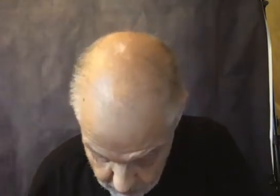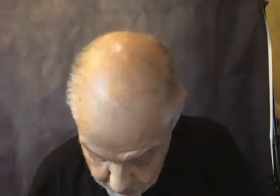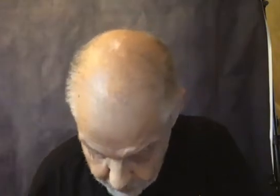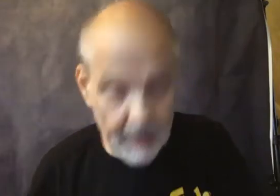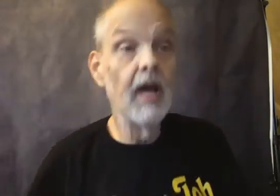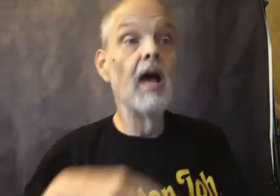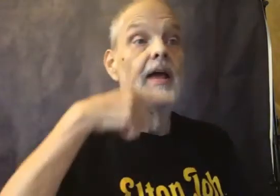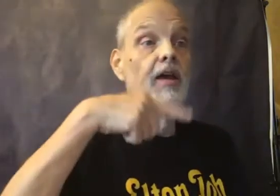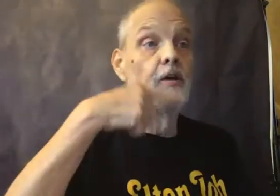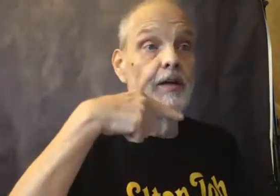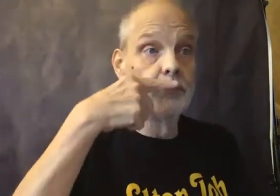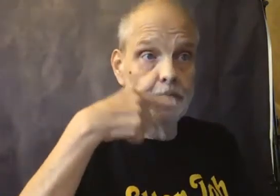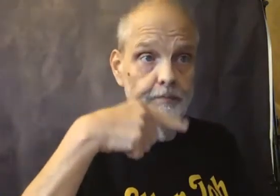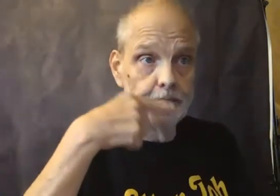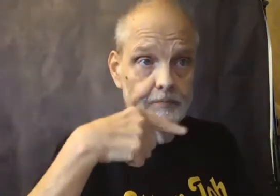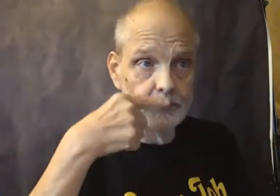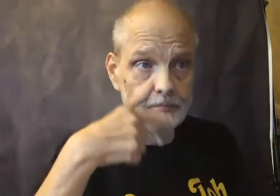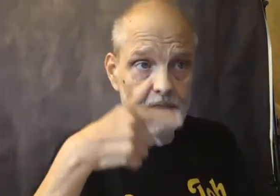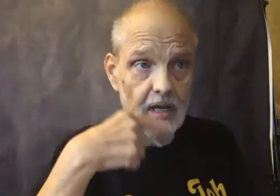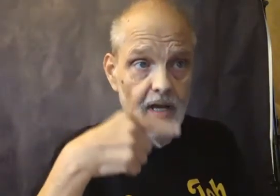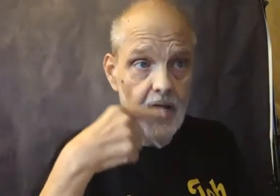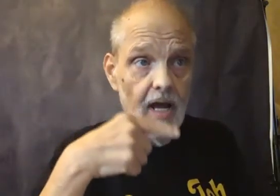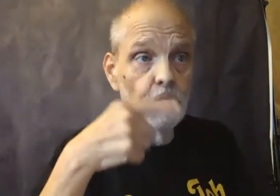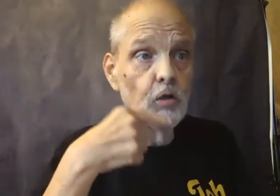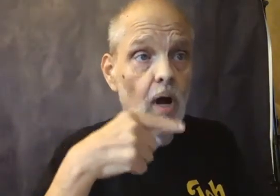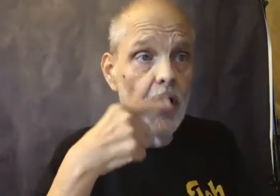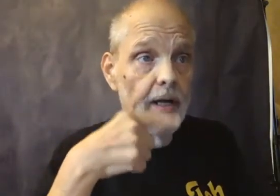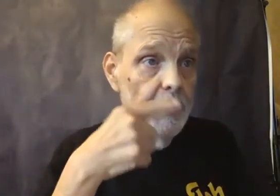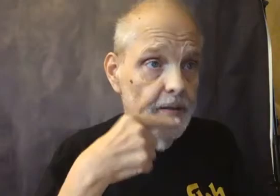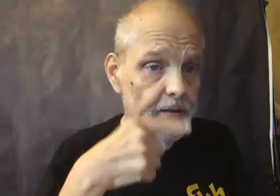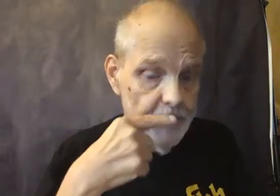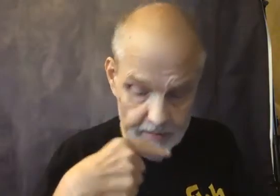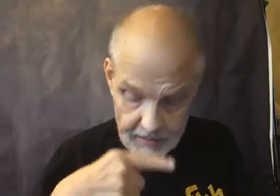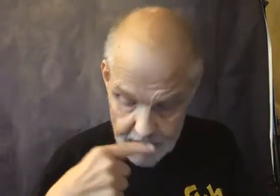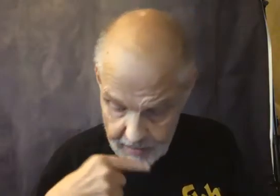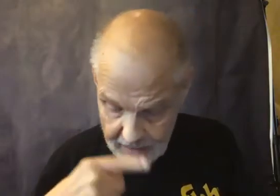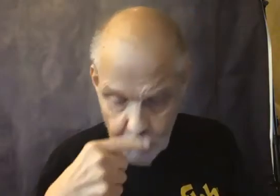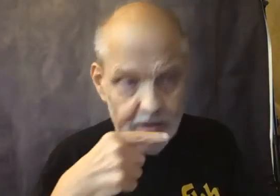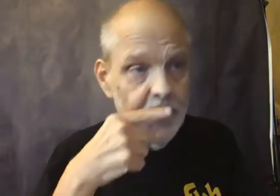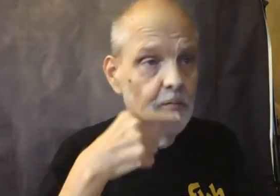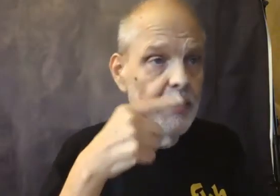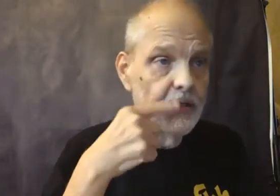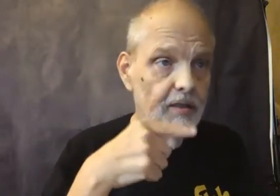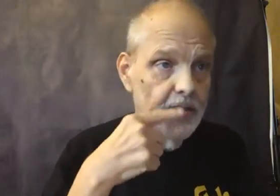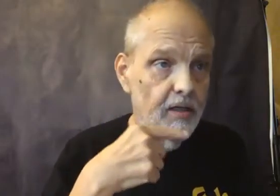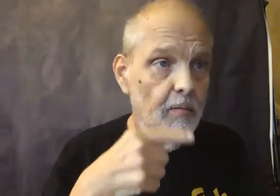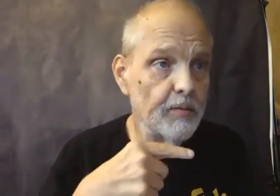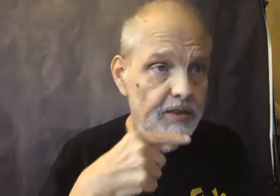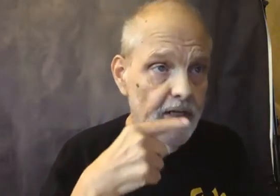worry about it. Hearing, I don't know why. It would seem like they could come up with a sign that